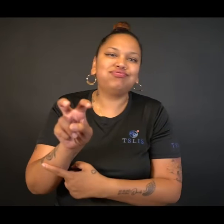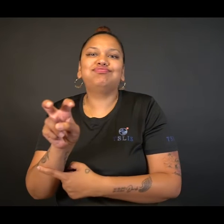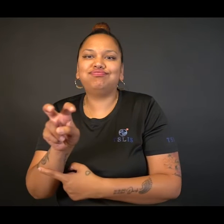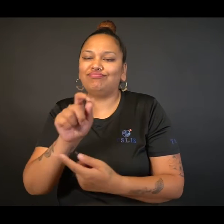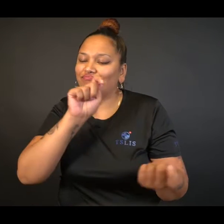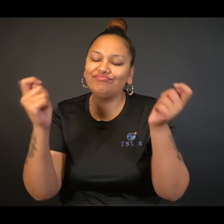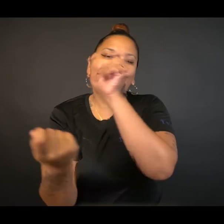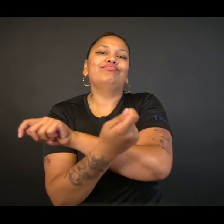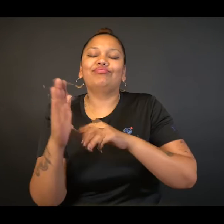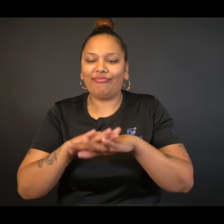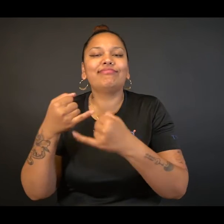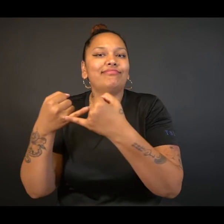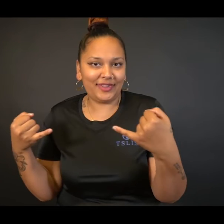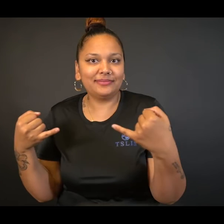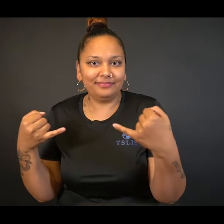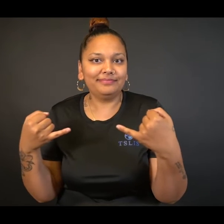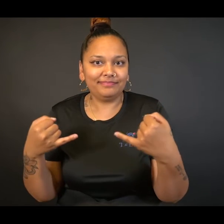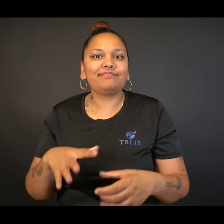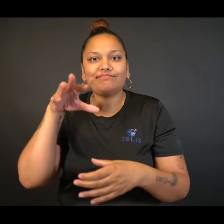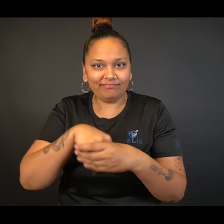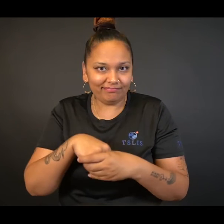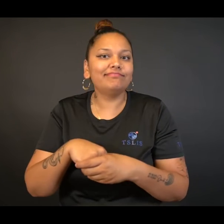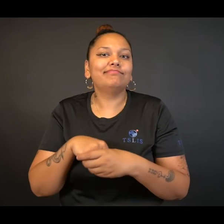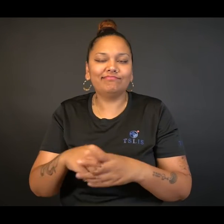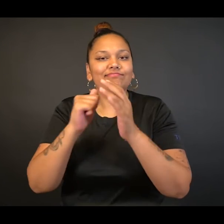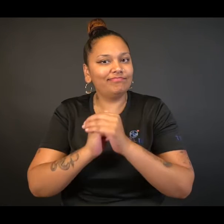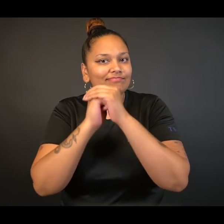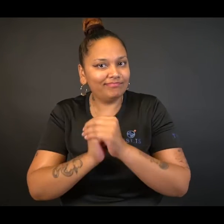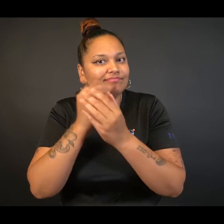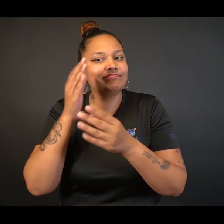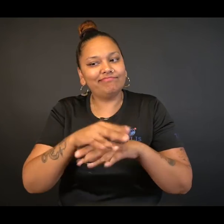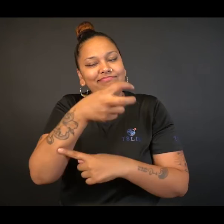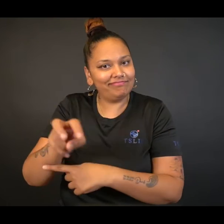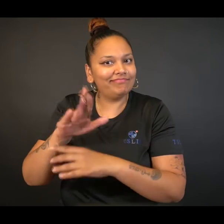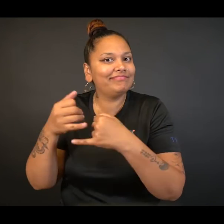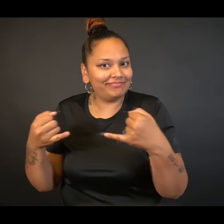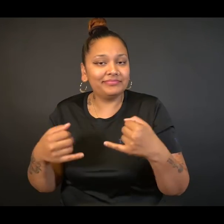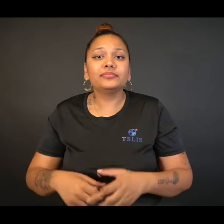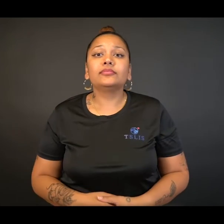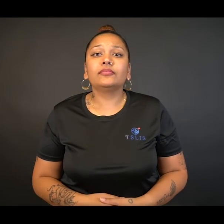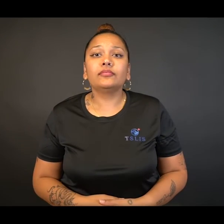hit and everything moved online, including the liturgy.